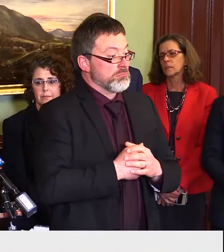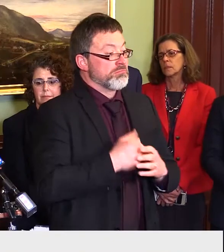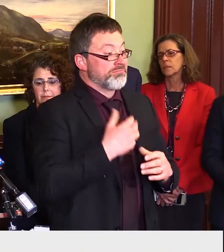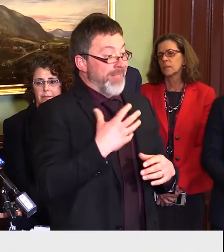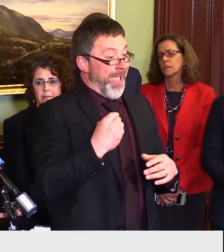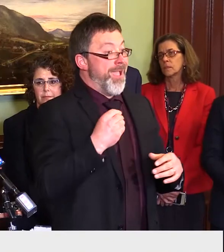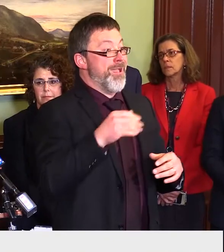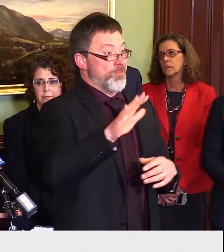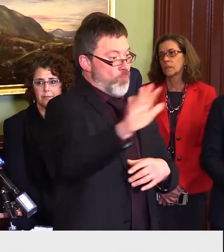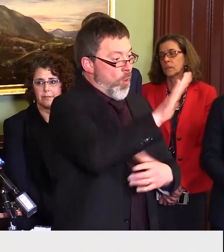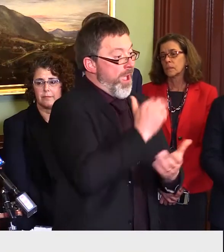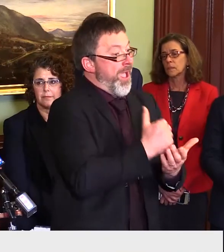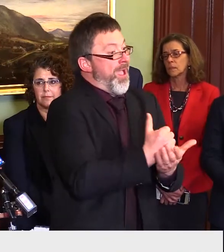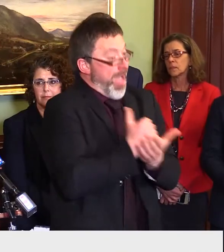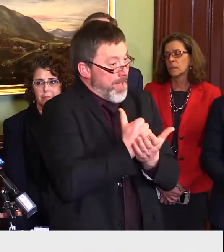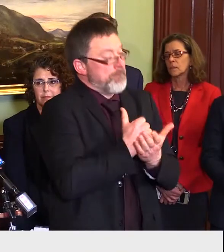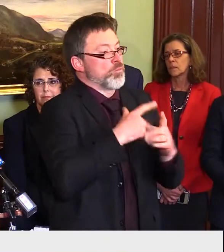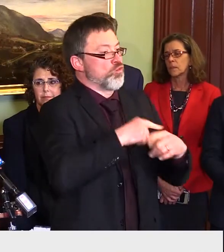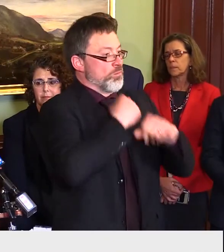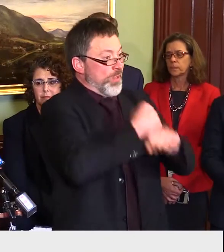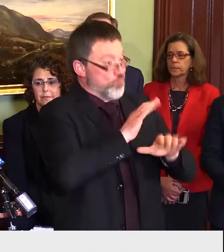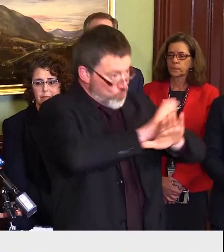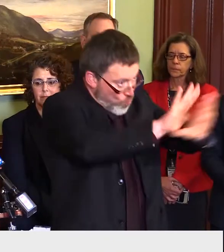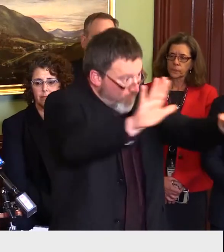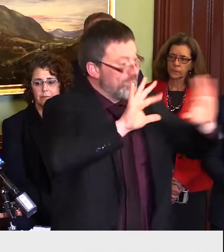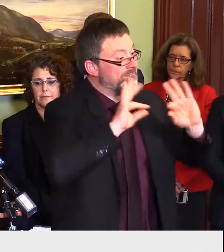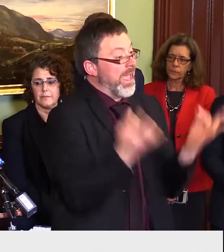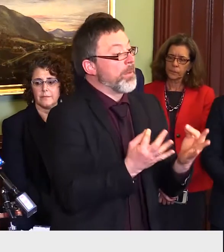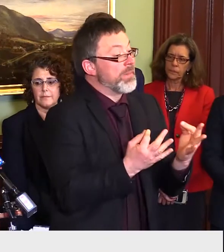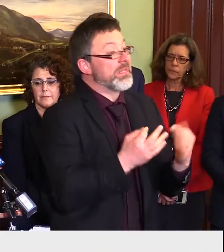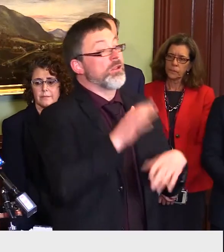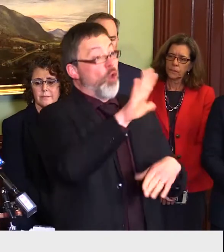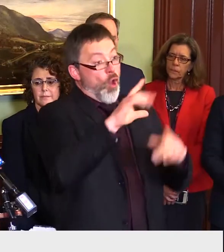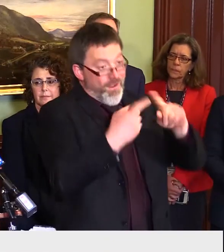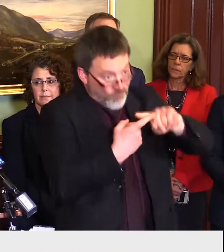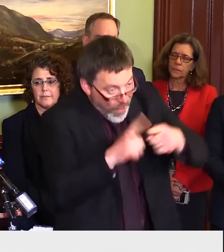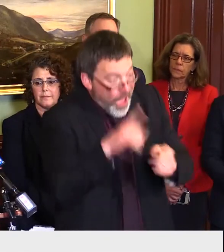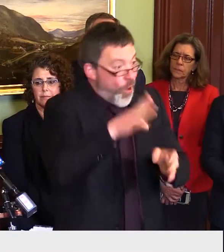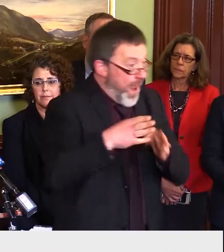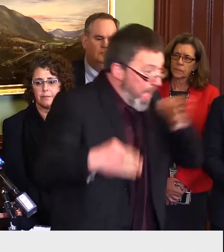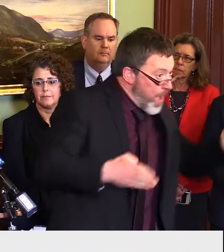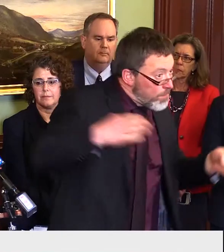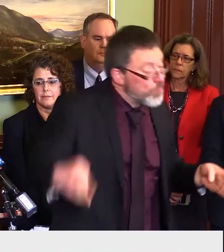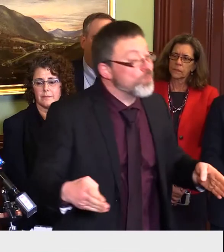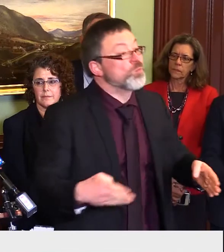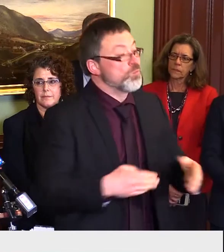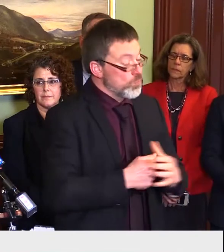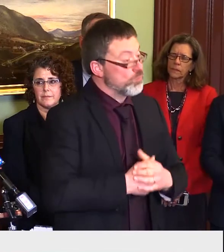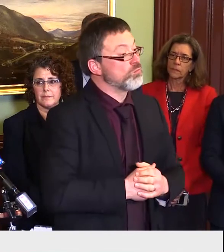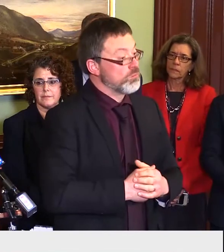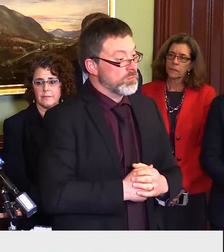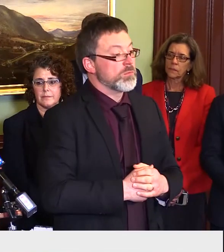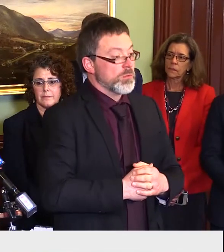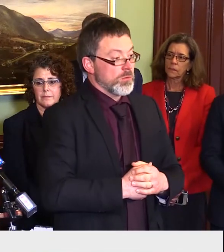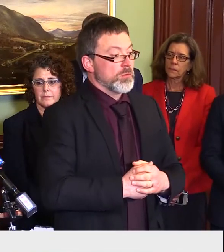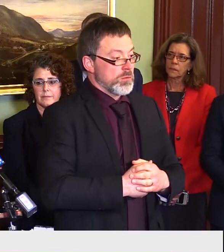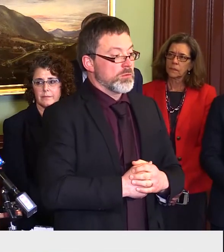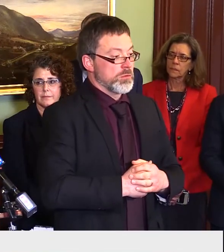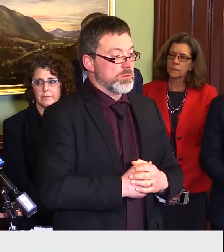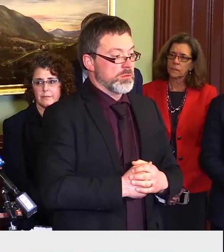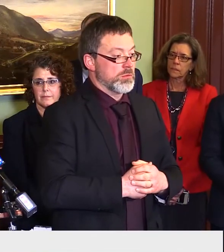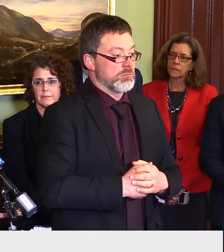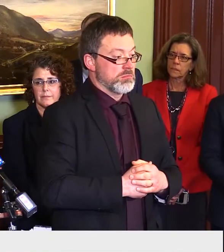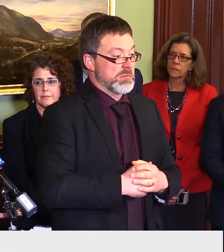as well as care for their neighbors. Because stopping this virus is about protecting the